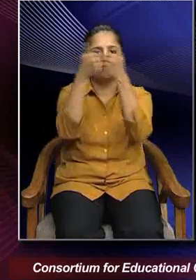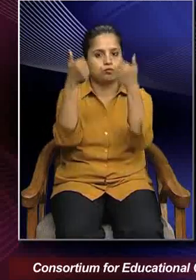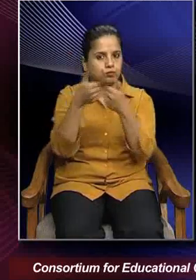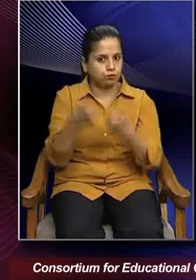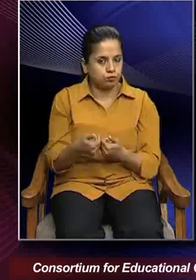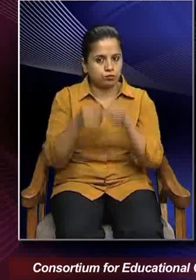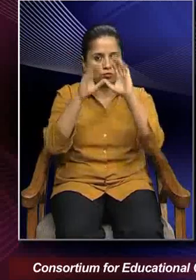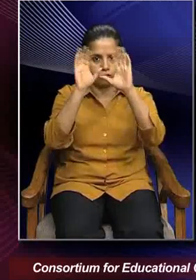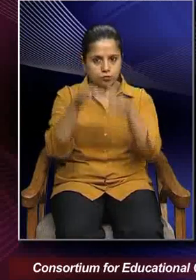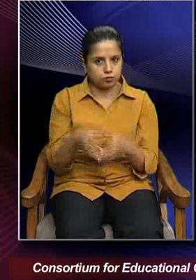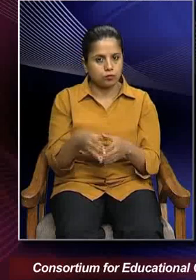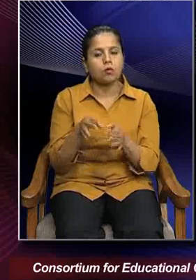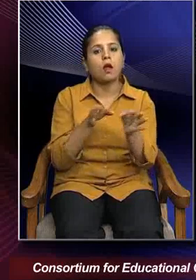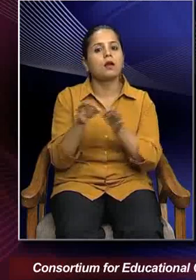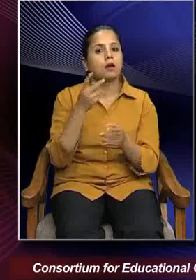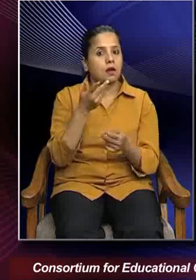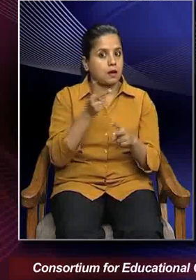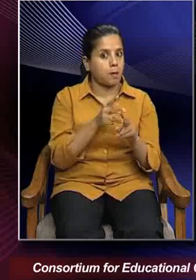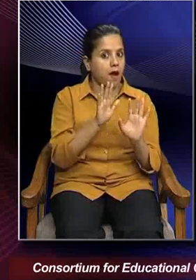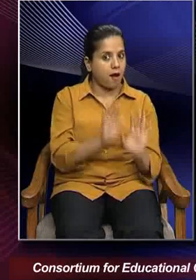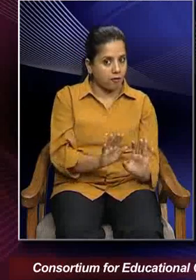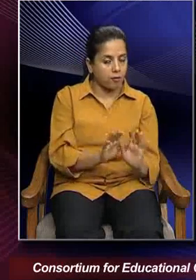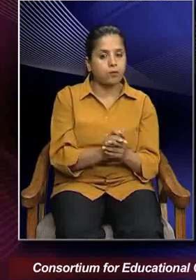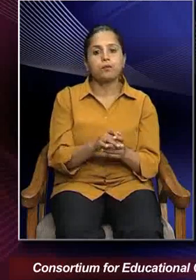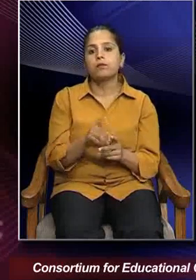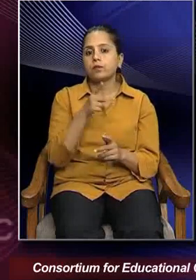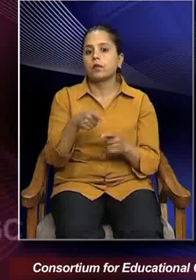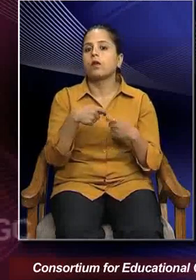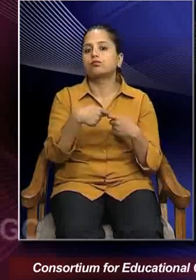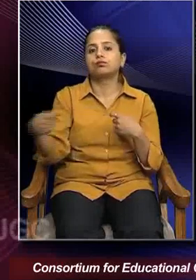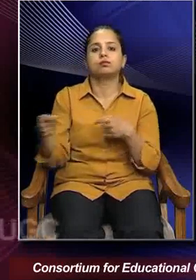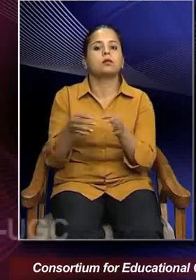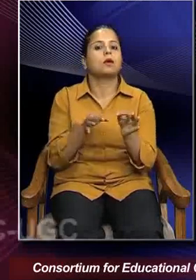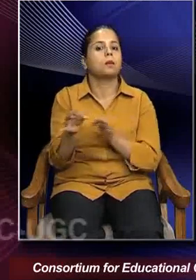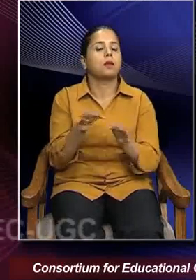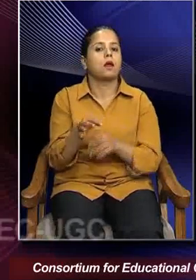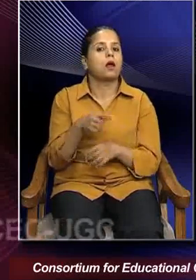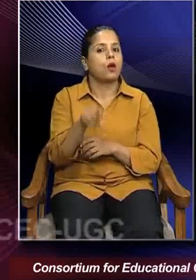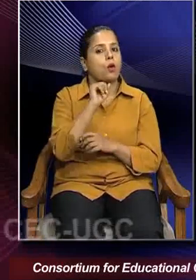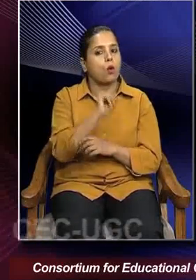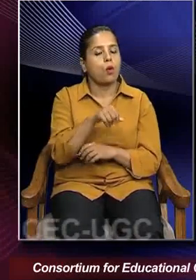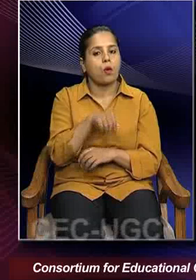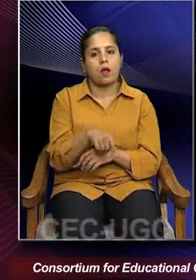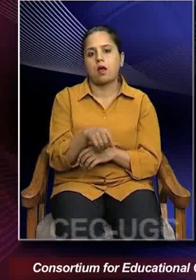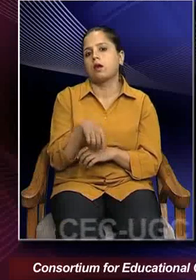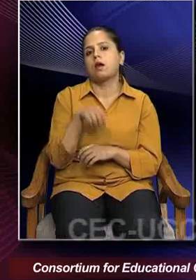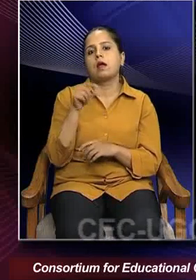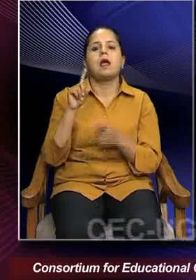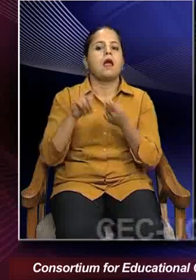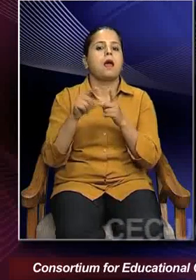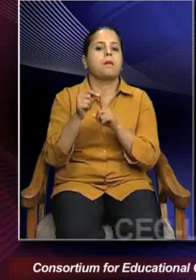define existence and to elaborate on its atomistic